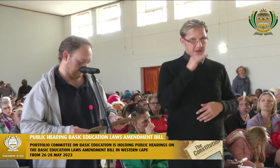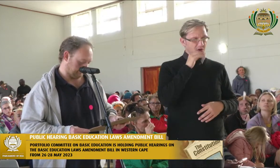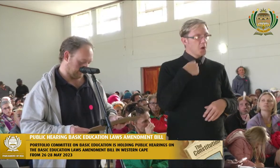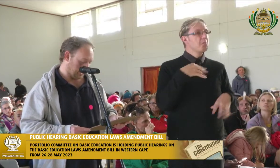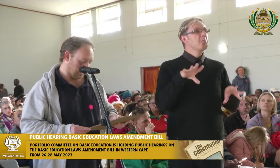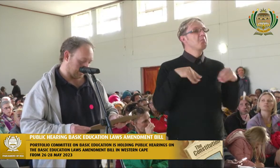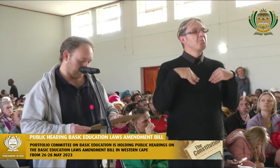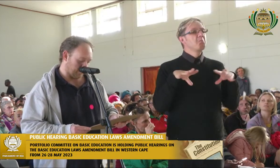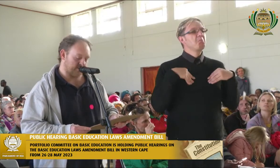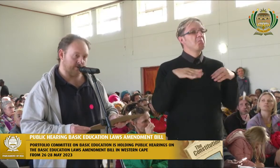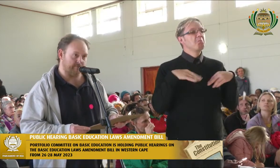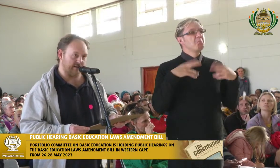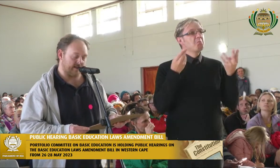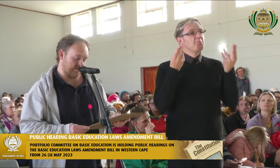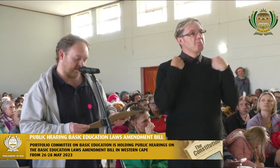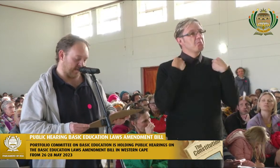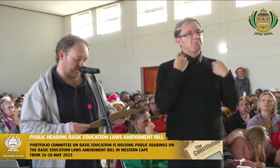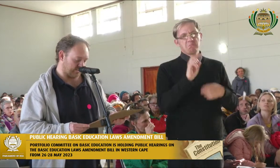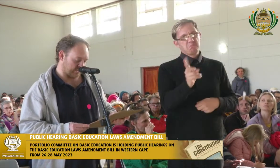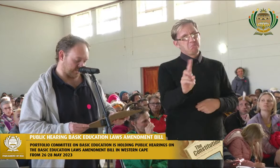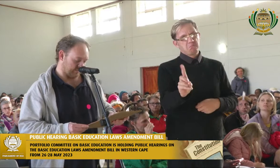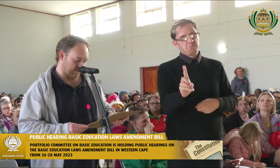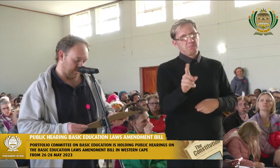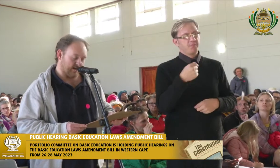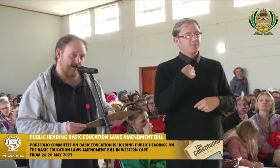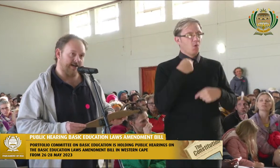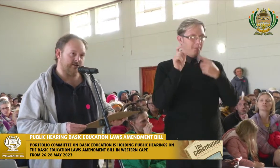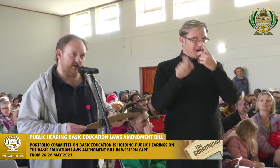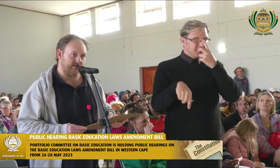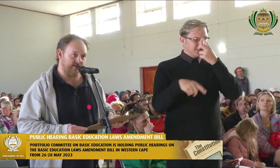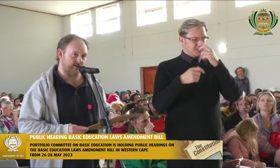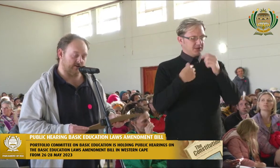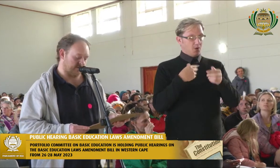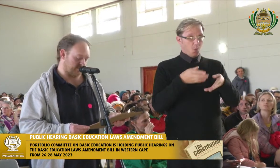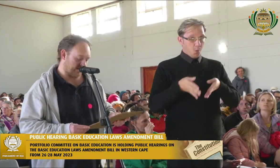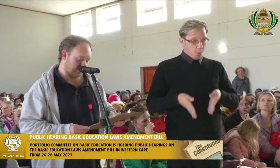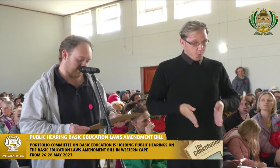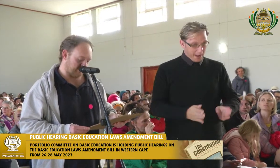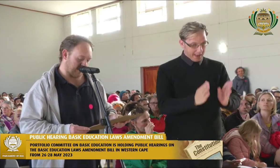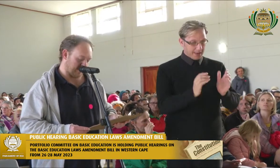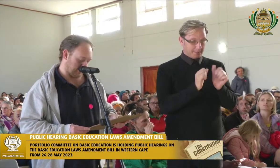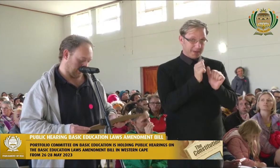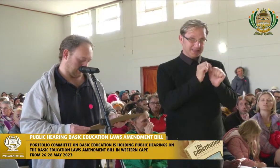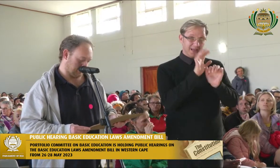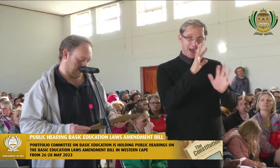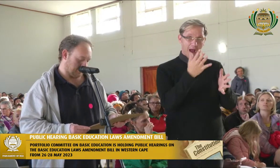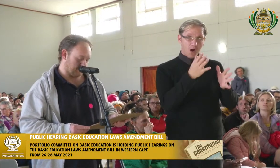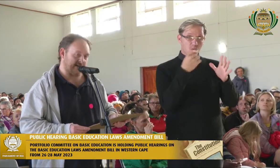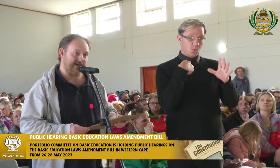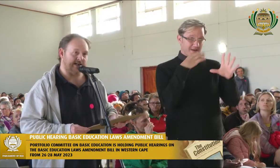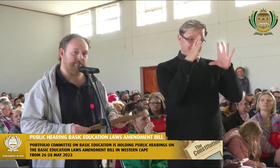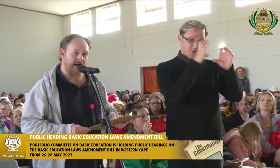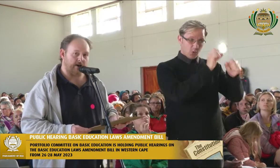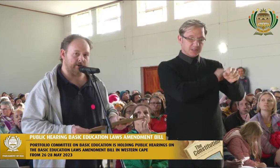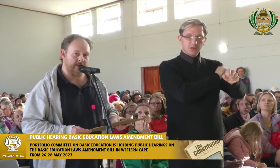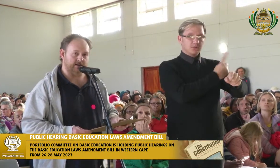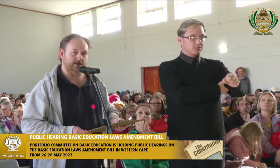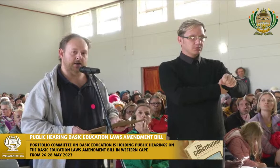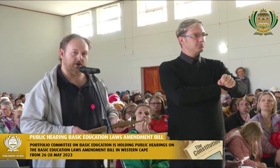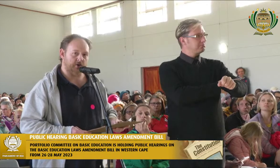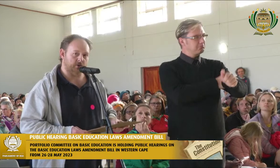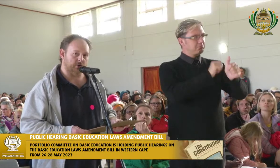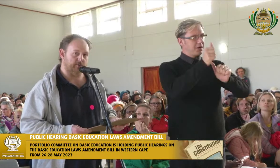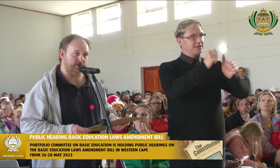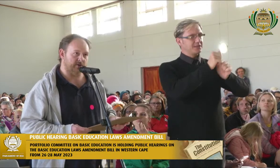that. The path to a better education system lies not in the concentration of power, but in